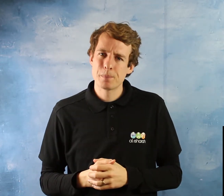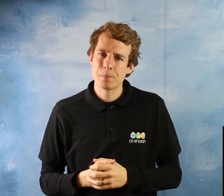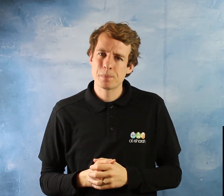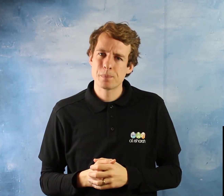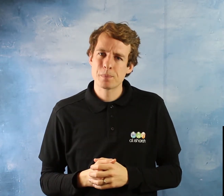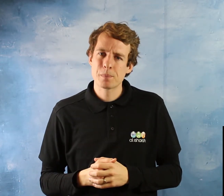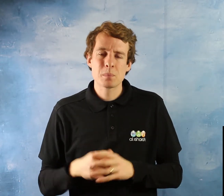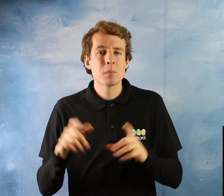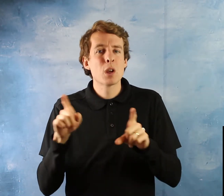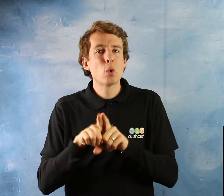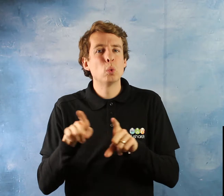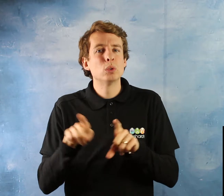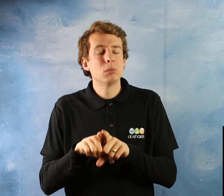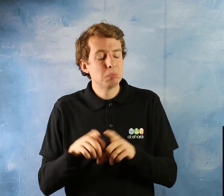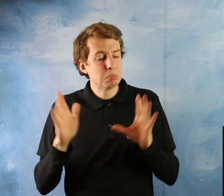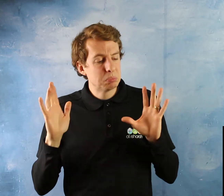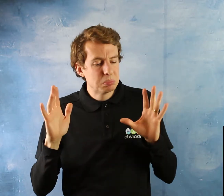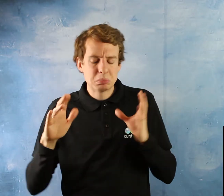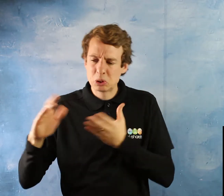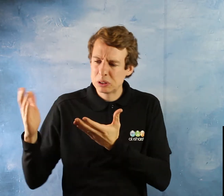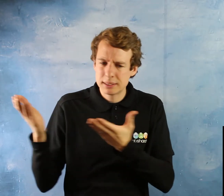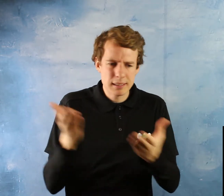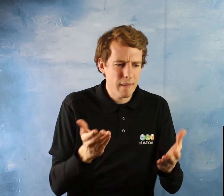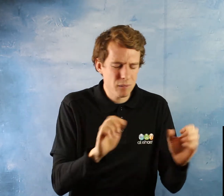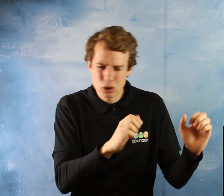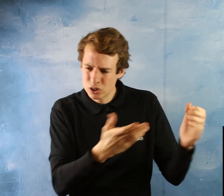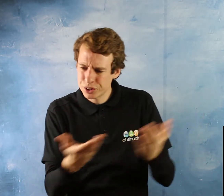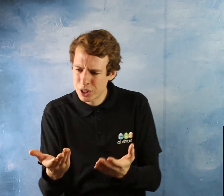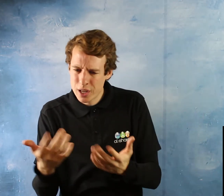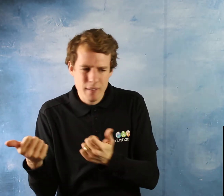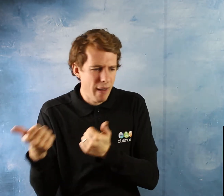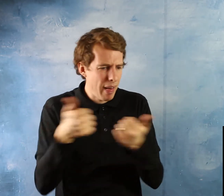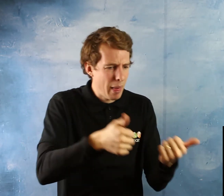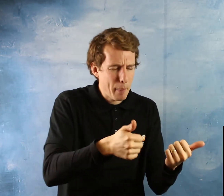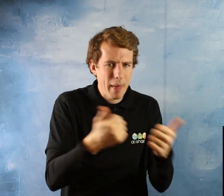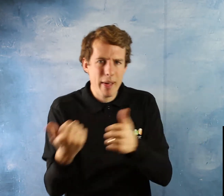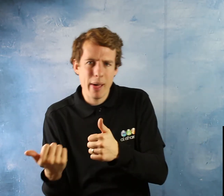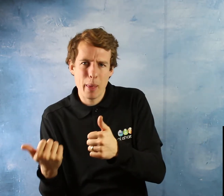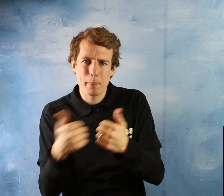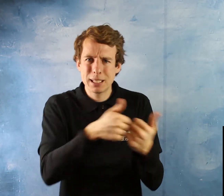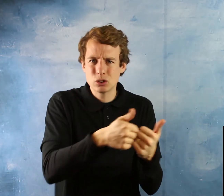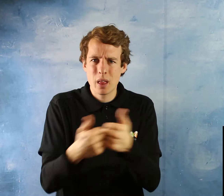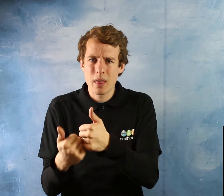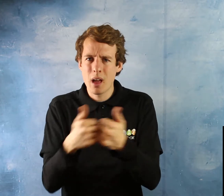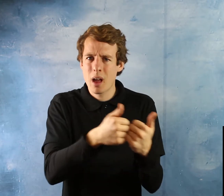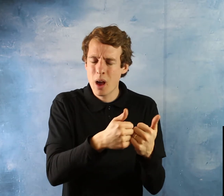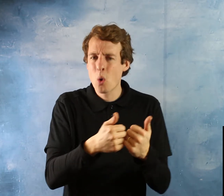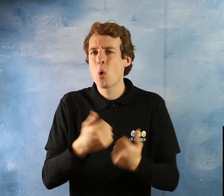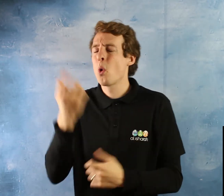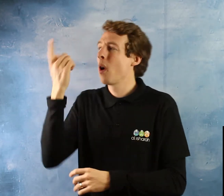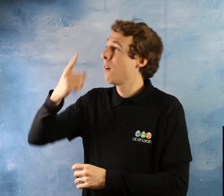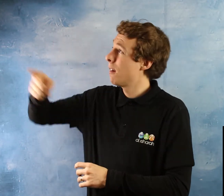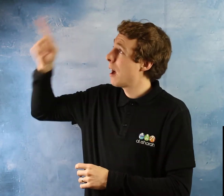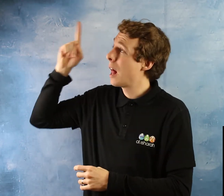other person, seeking the pleasure of Allah, Allah will exalt him in ranks. To get higher position to Allah, to closer to